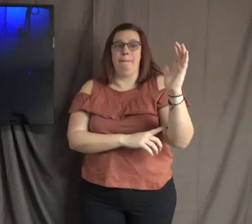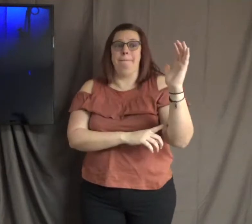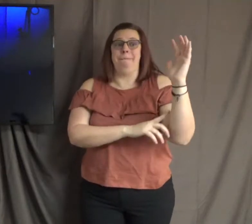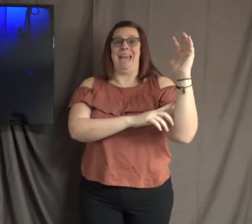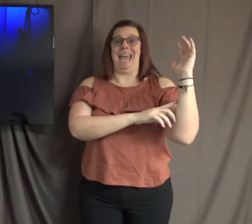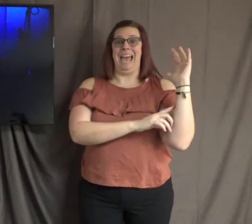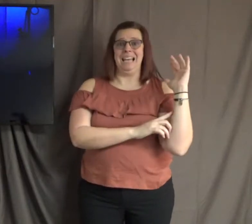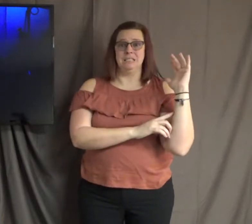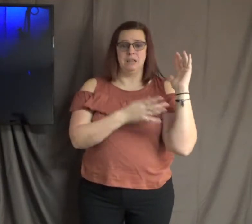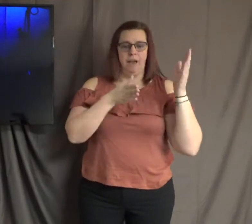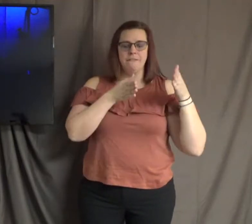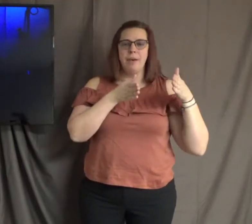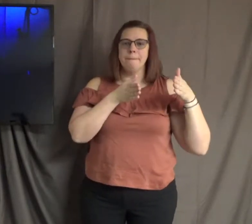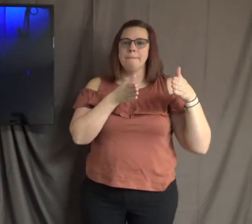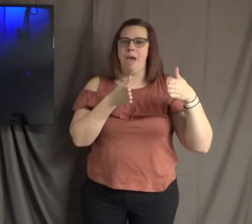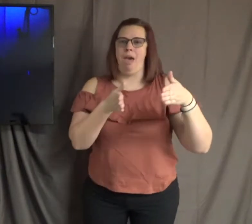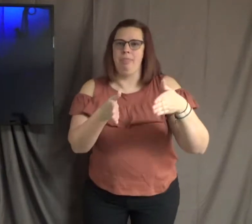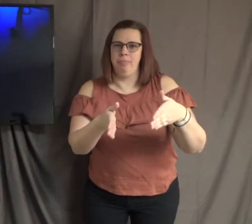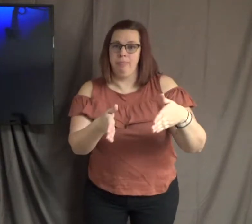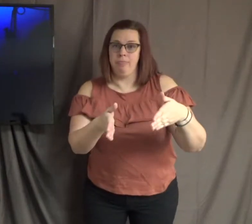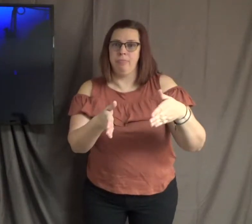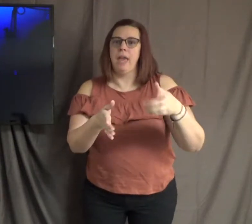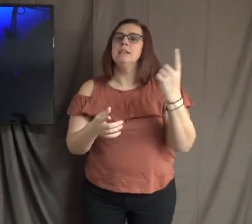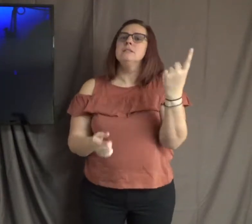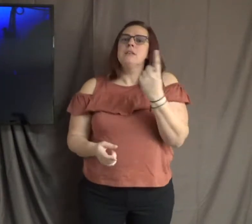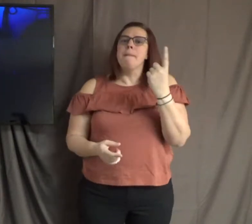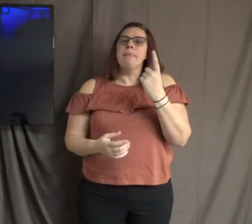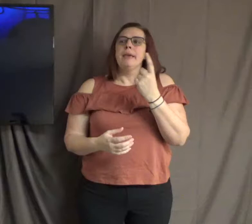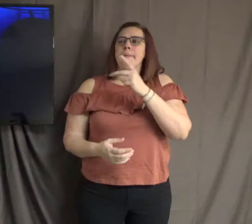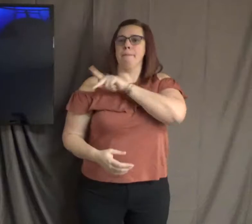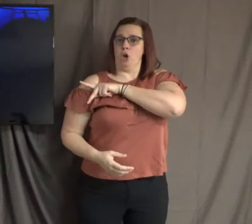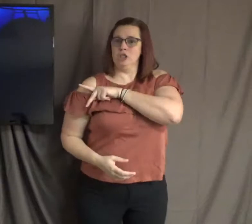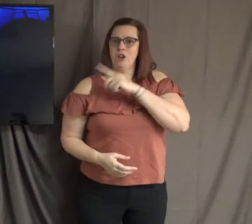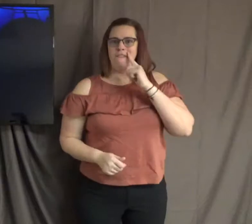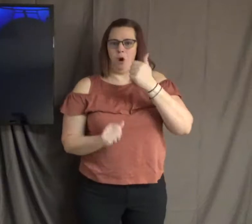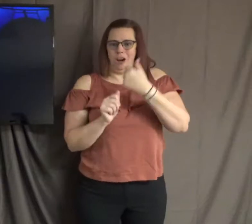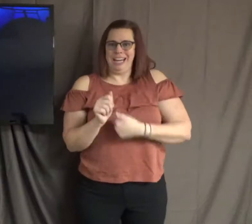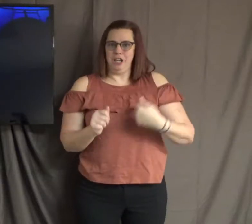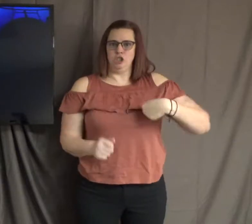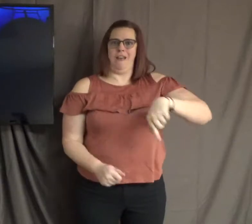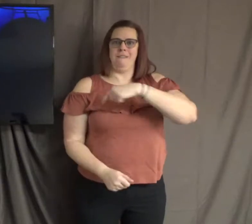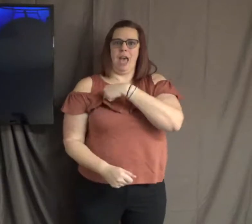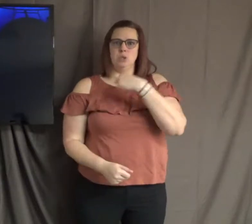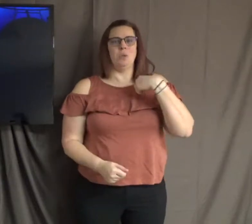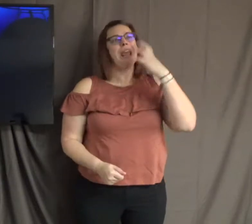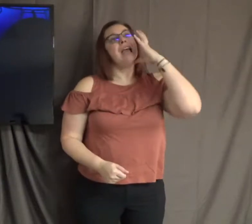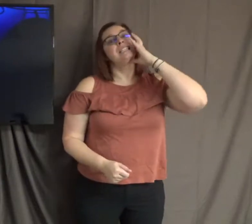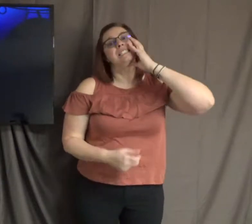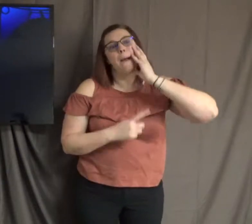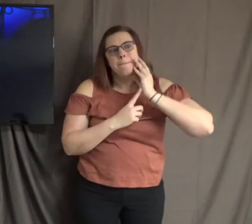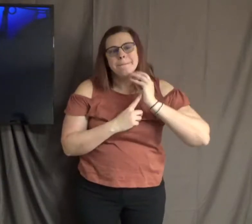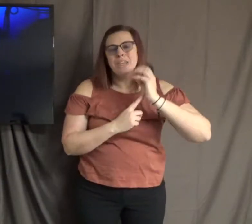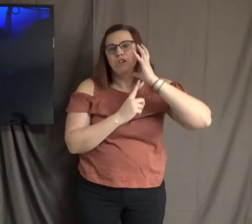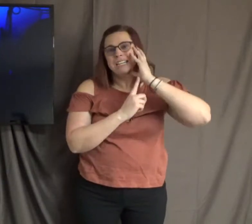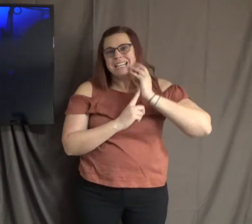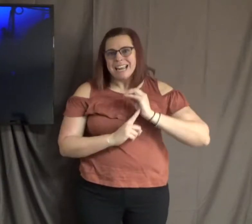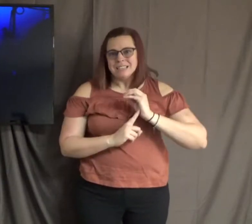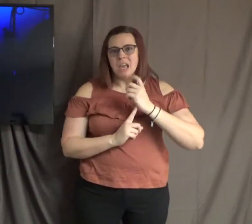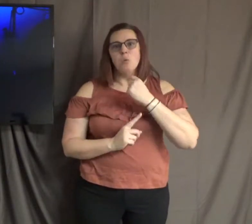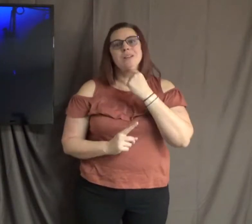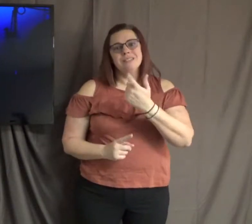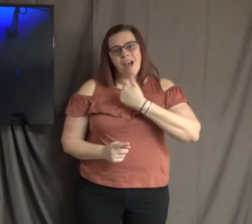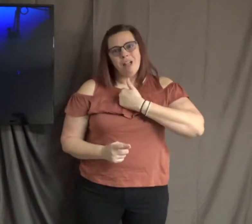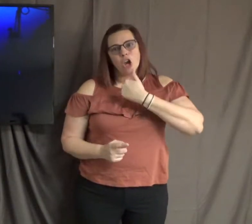to each one of us. It's something personal to each one of us that we experience and tell ourselves and re-experience in our own